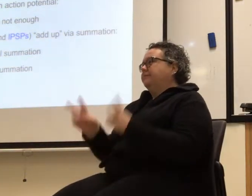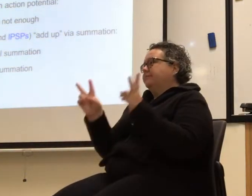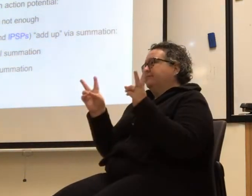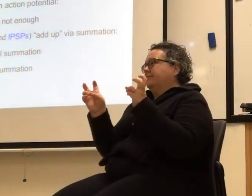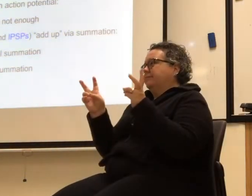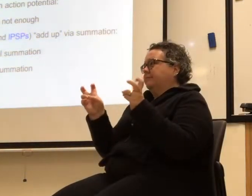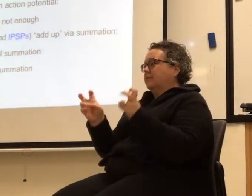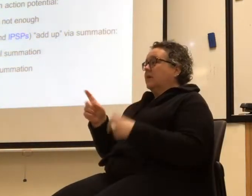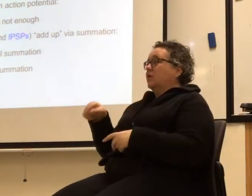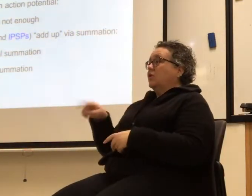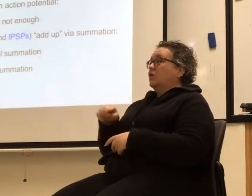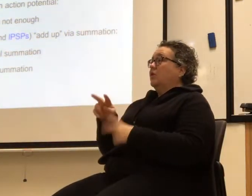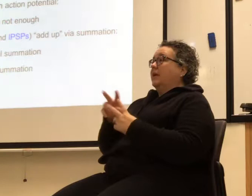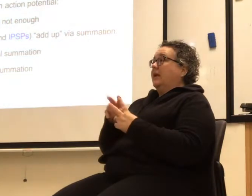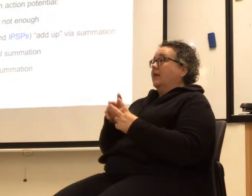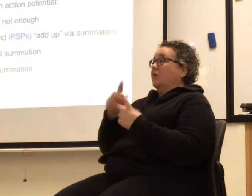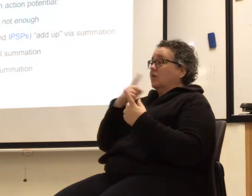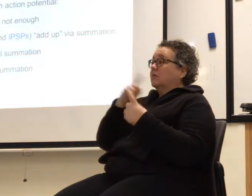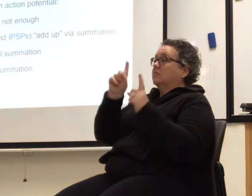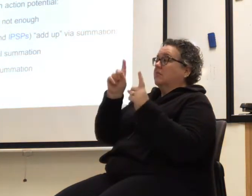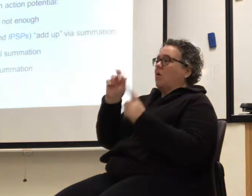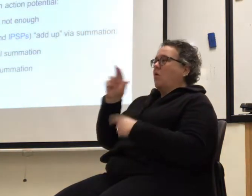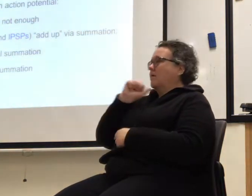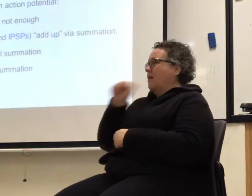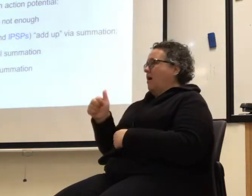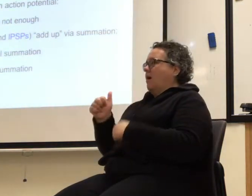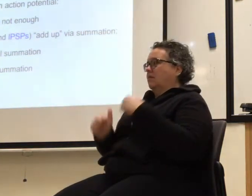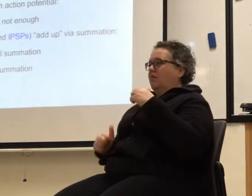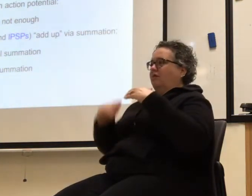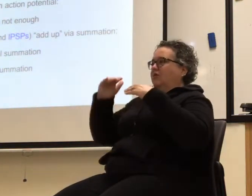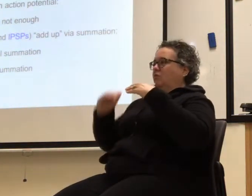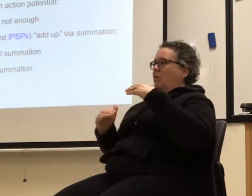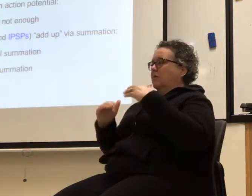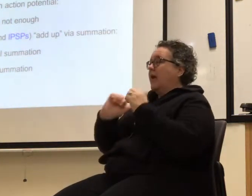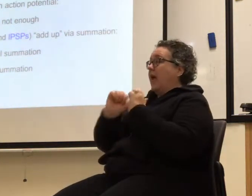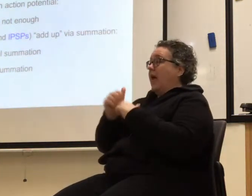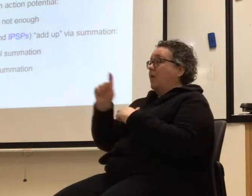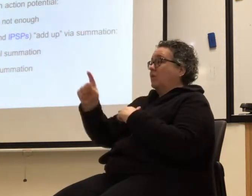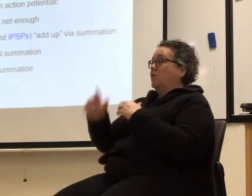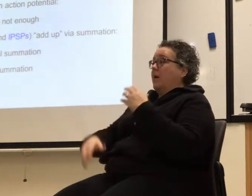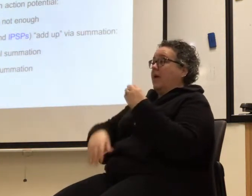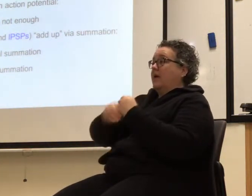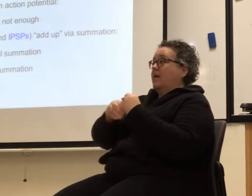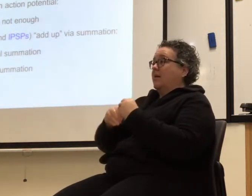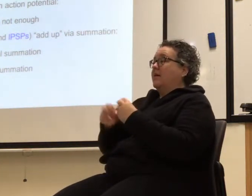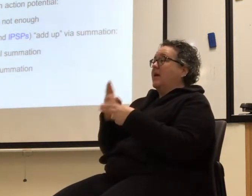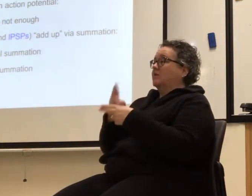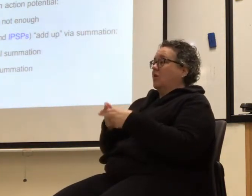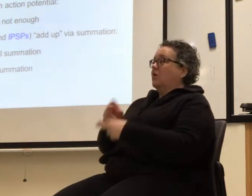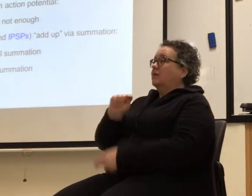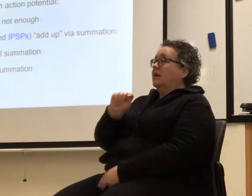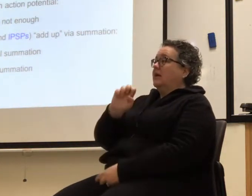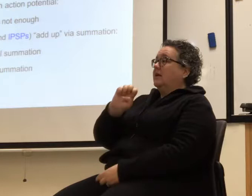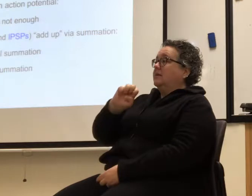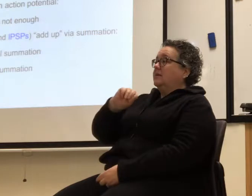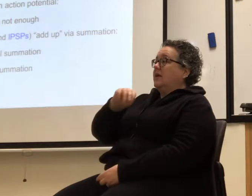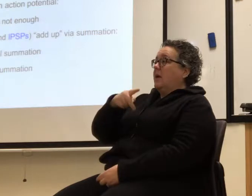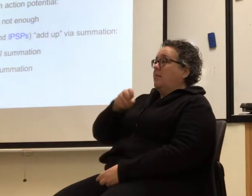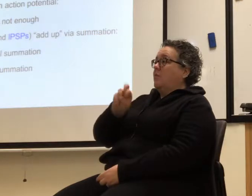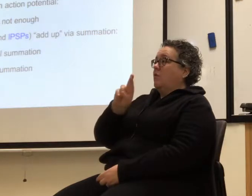You either reach threshold or you don't. And the way they add up is referred to as temporal spatial summation.